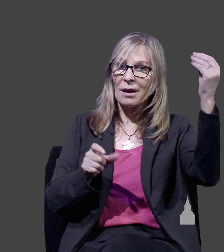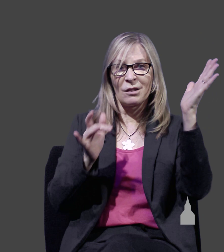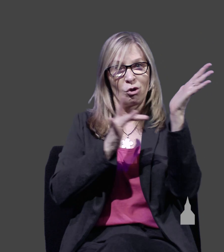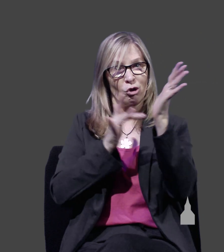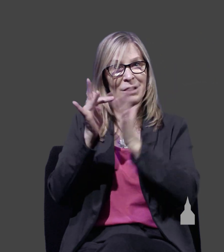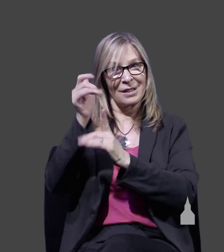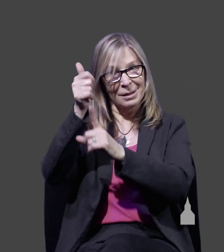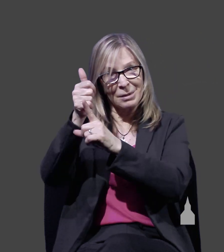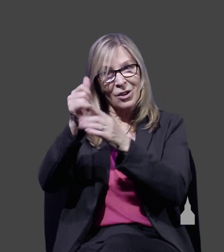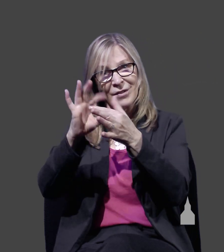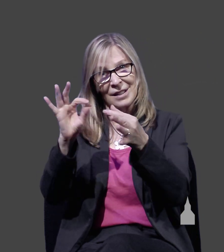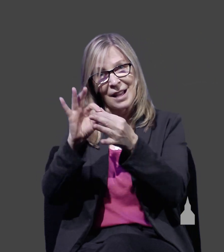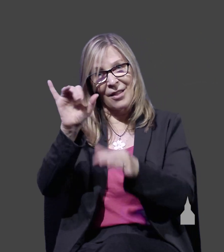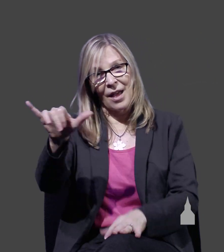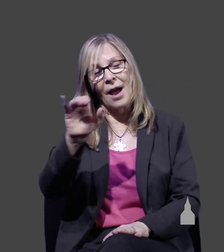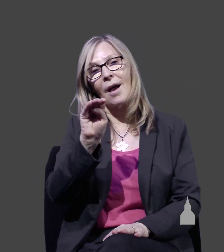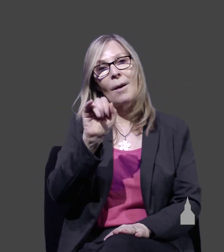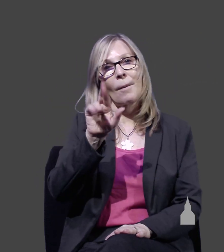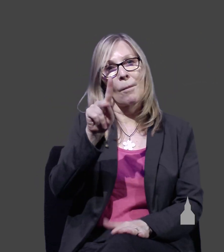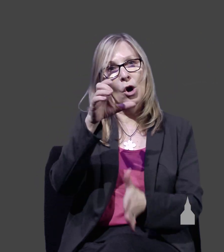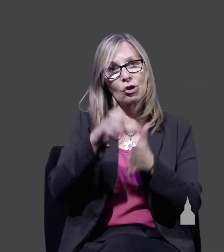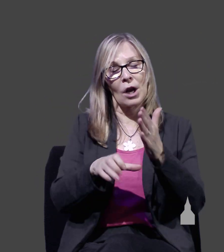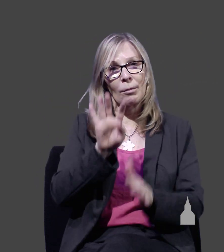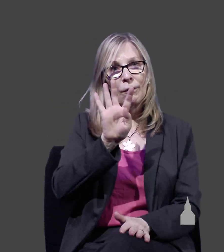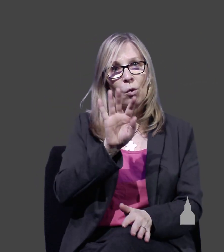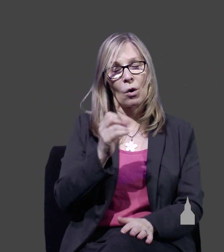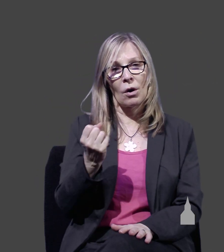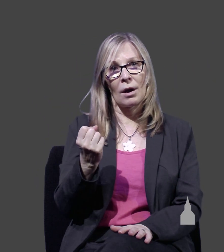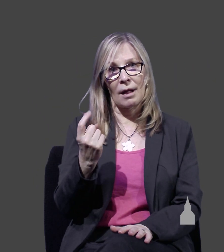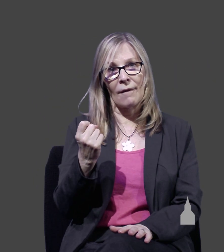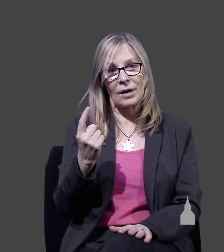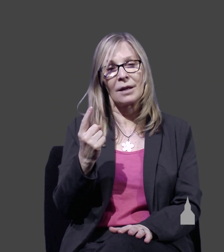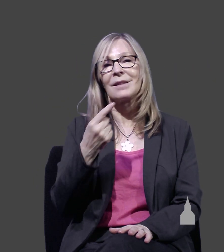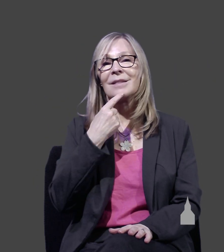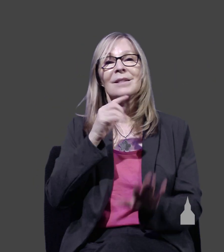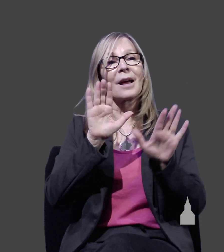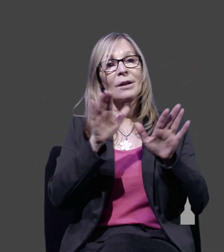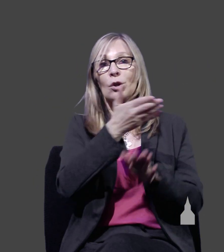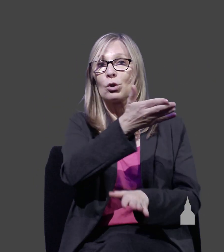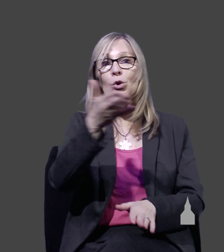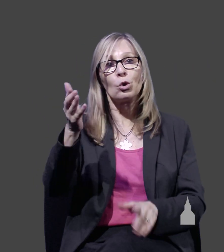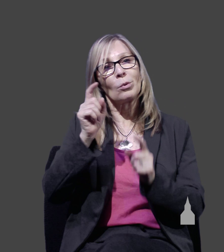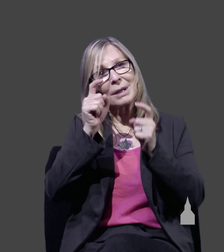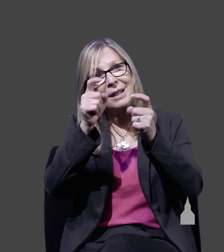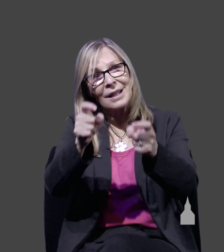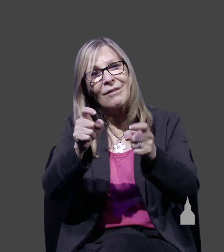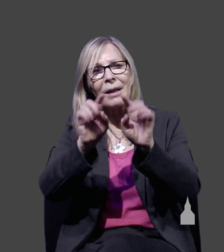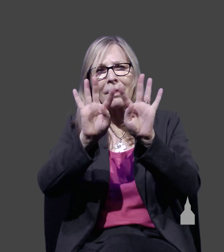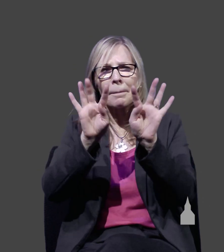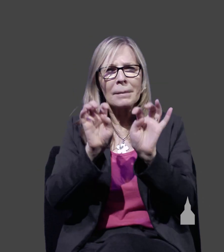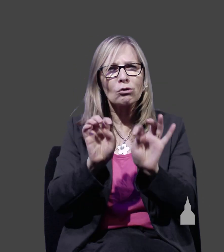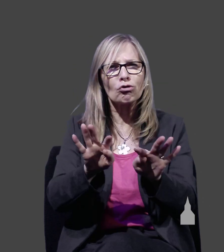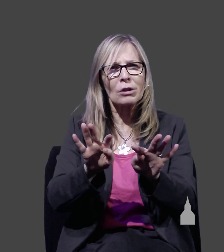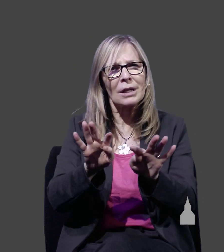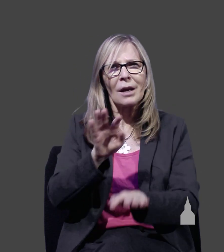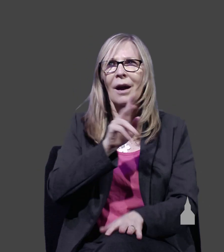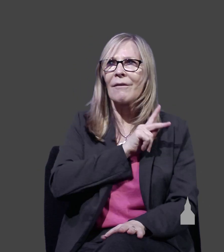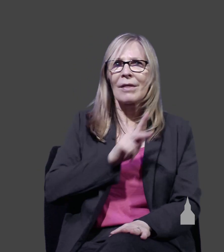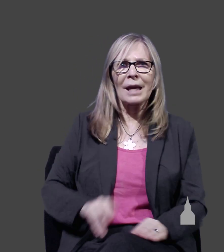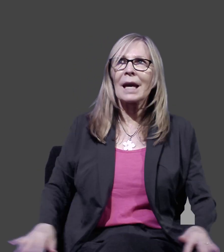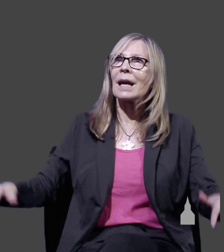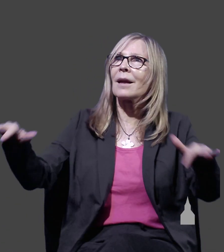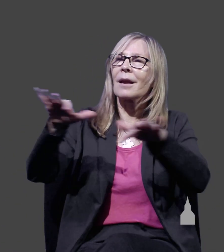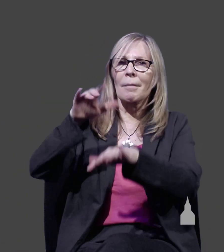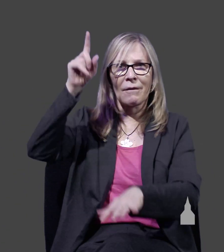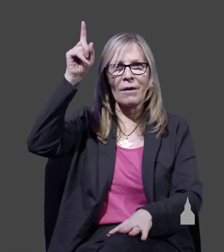Jesus said it. Mark 4:11, and he was saying to them, to you has been given the mystery of the kingdom of God, but those